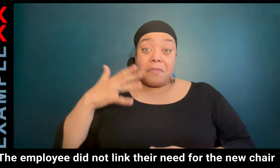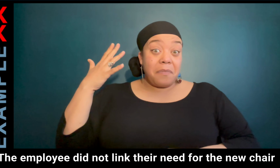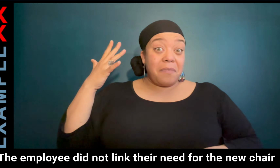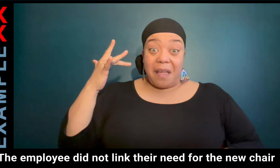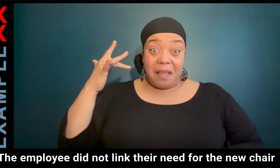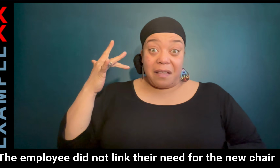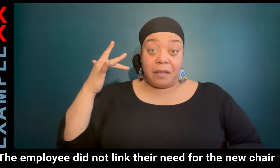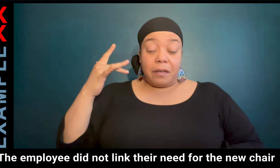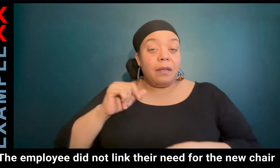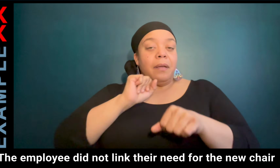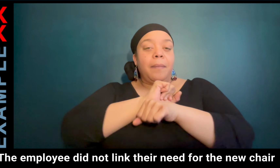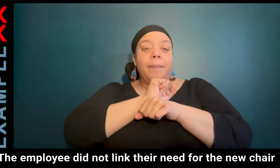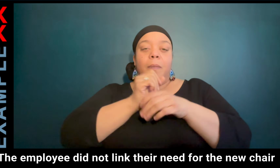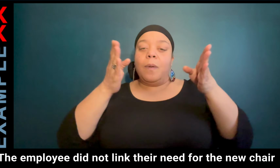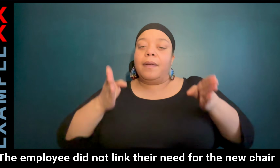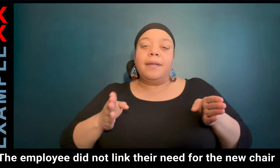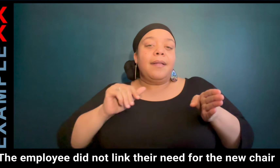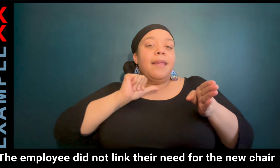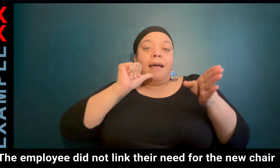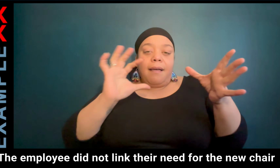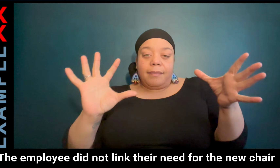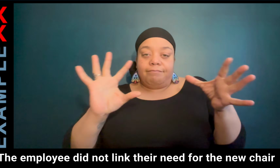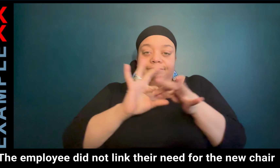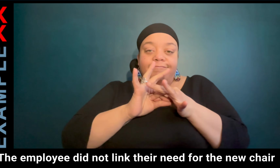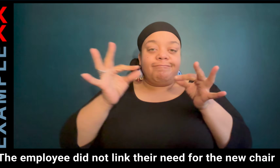The employee did not link their need for the new chair